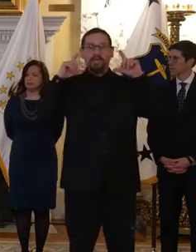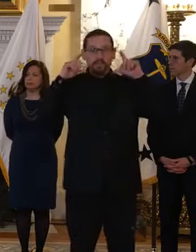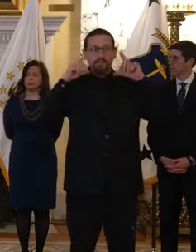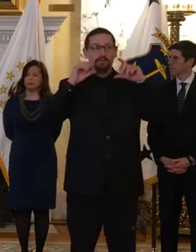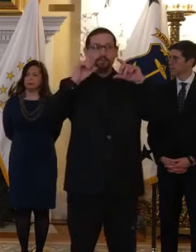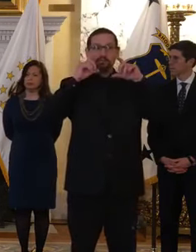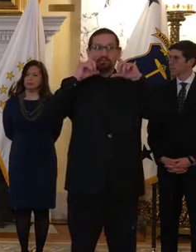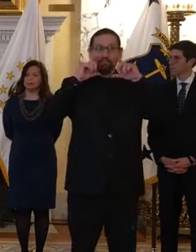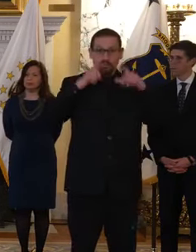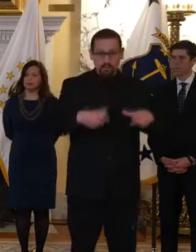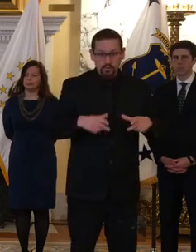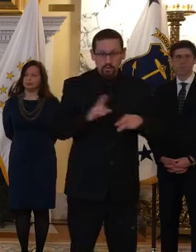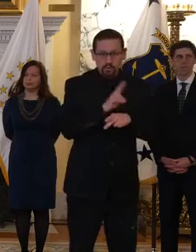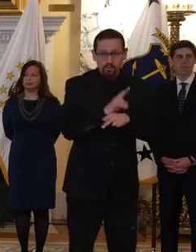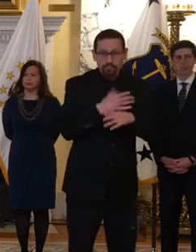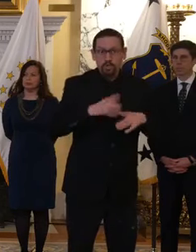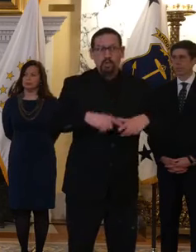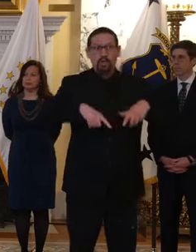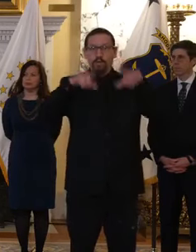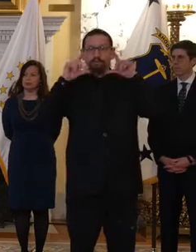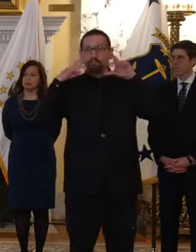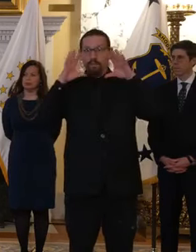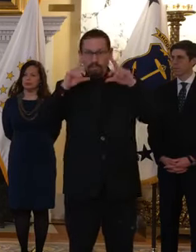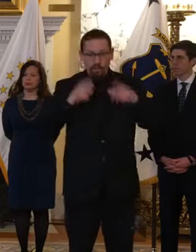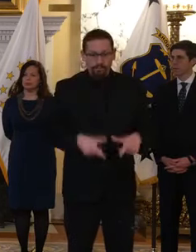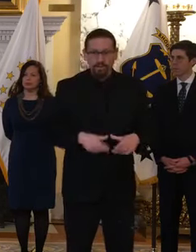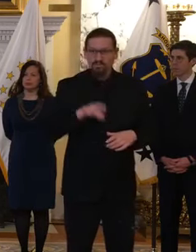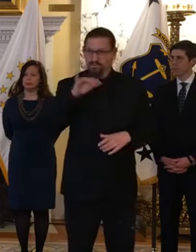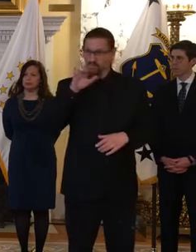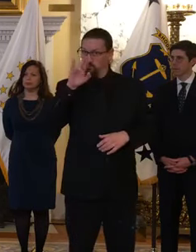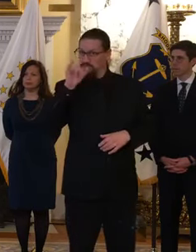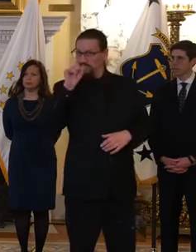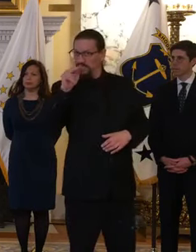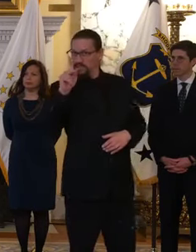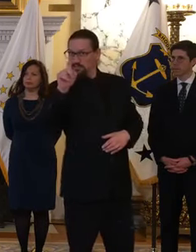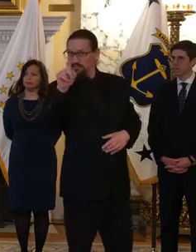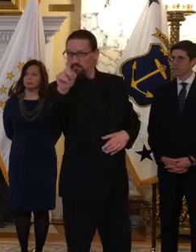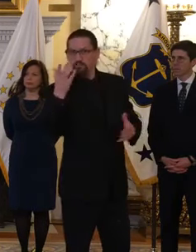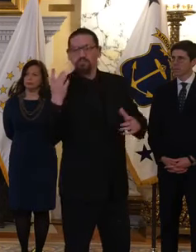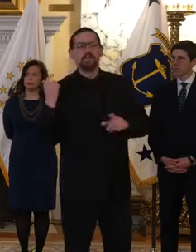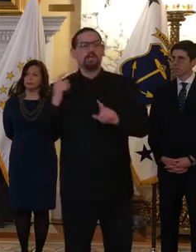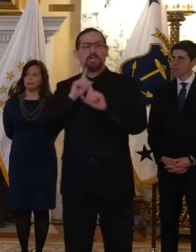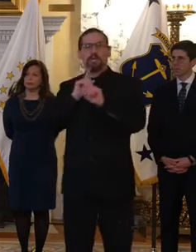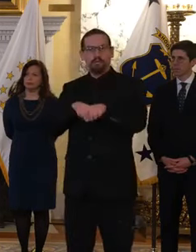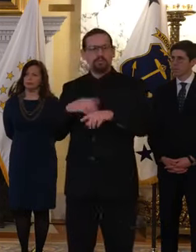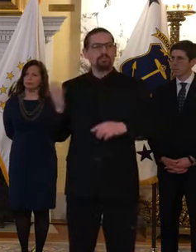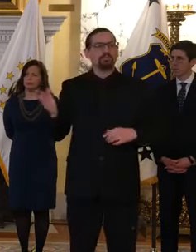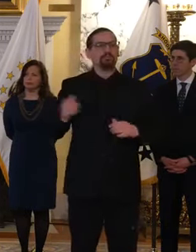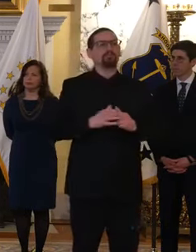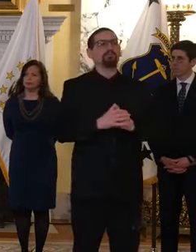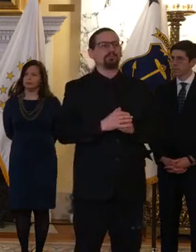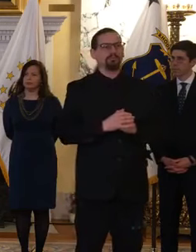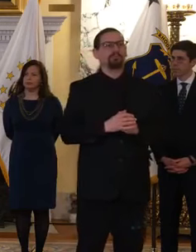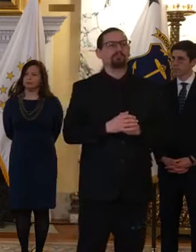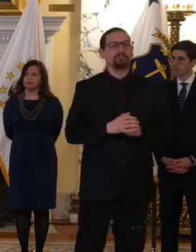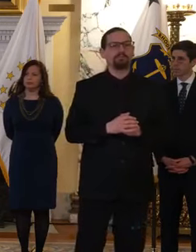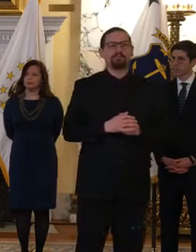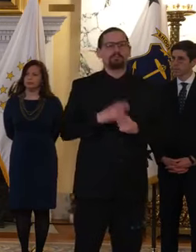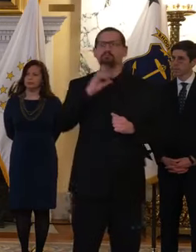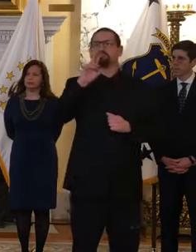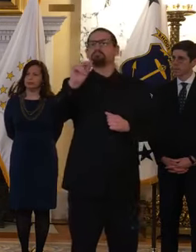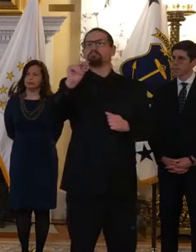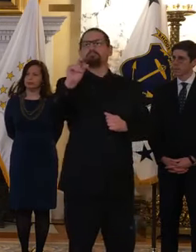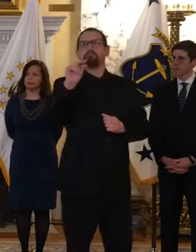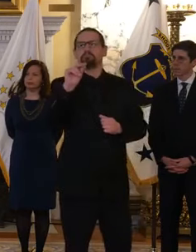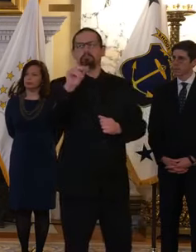their risk. And there are conservation approaches that the Centers for Disease Control and